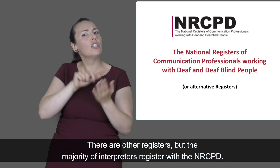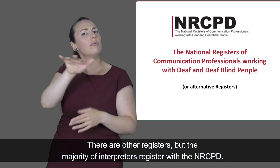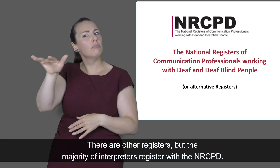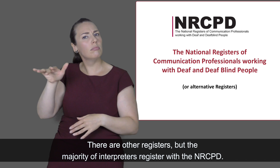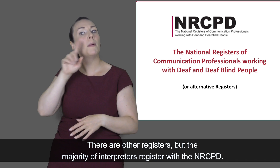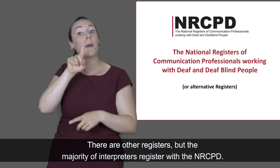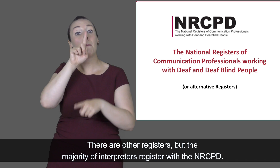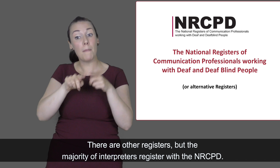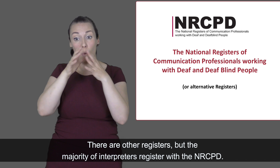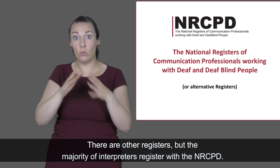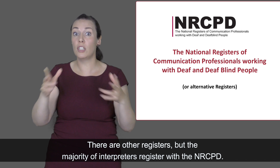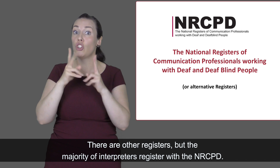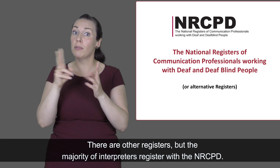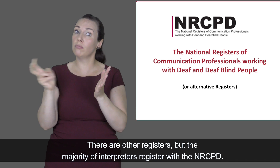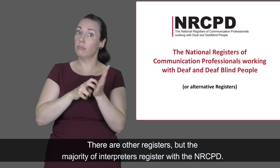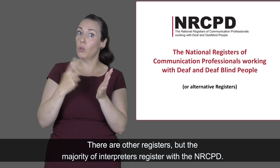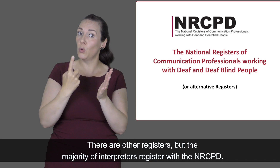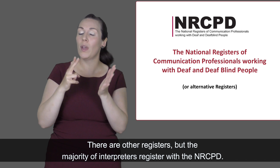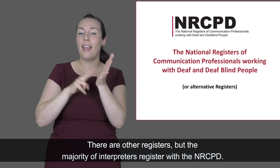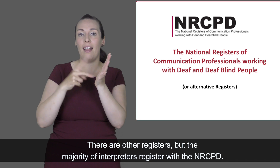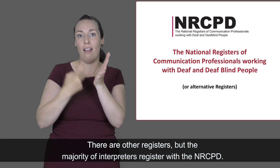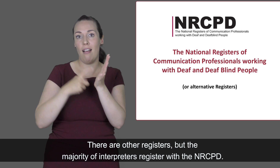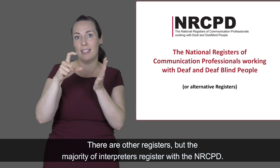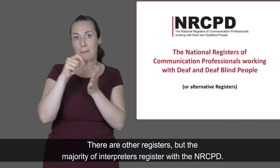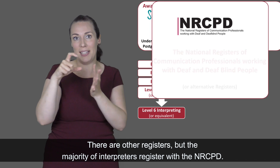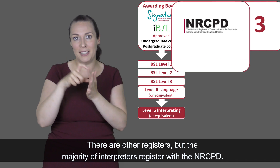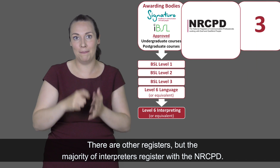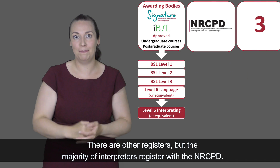are other registers, but the majority of interpreters register with the NRCPD.